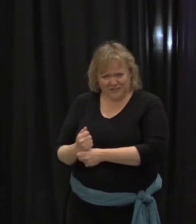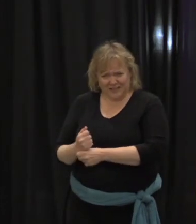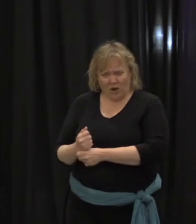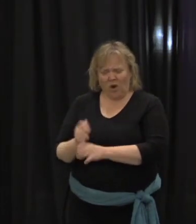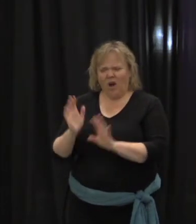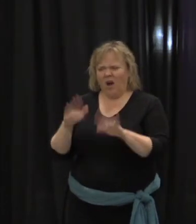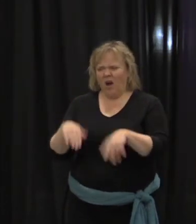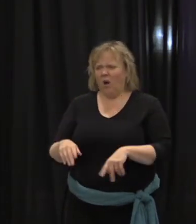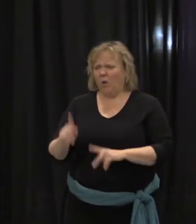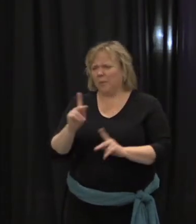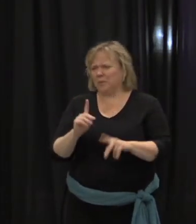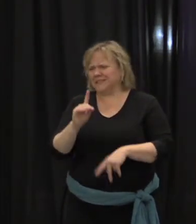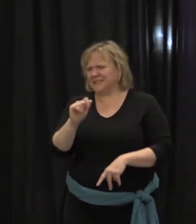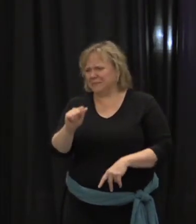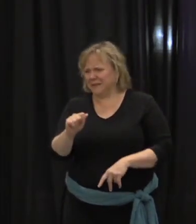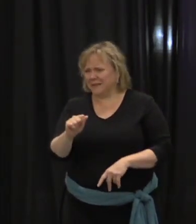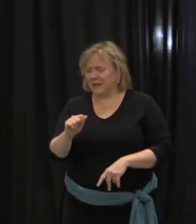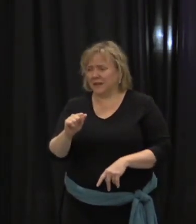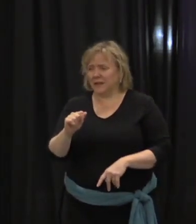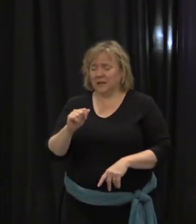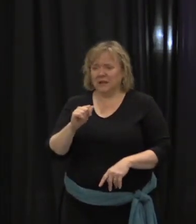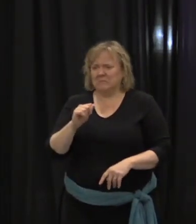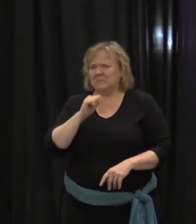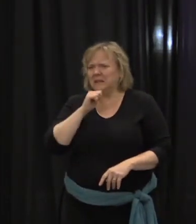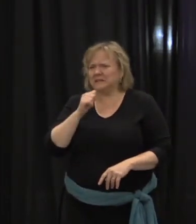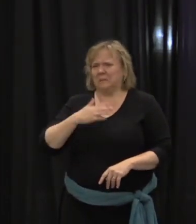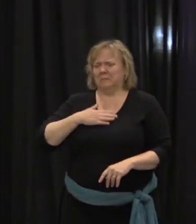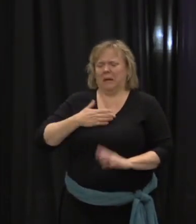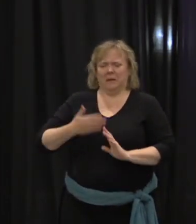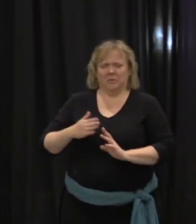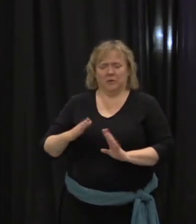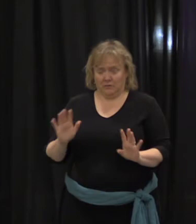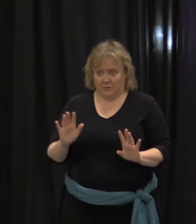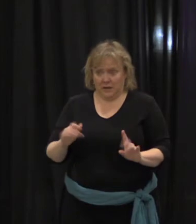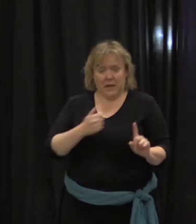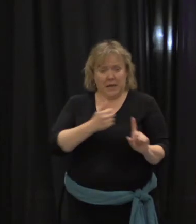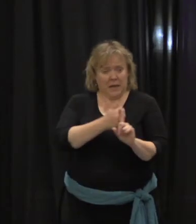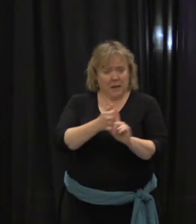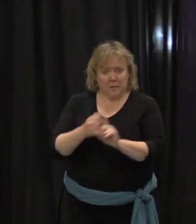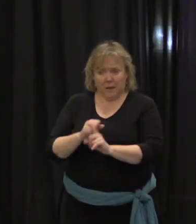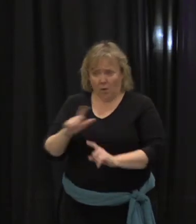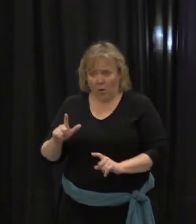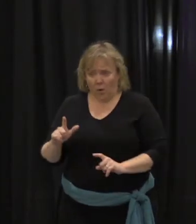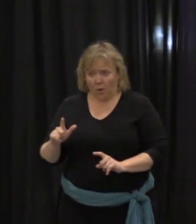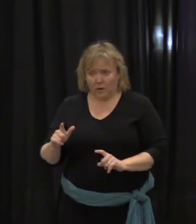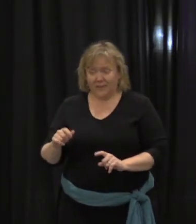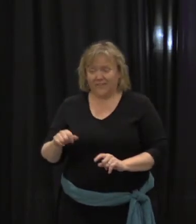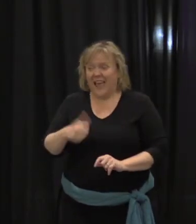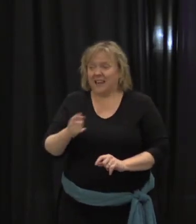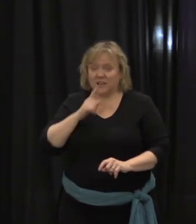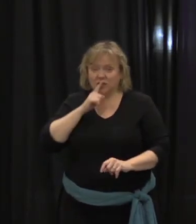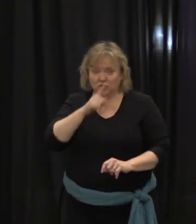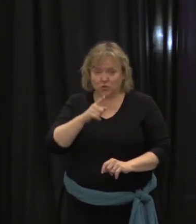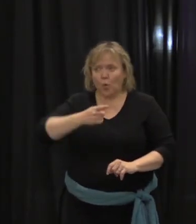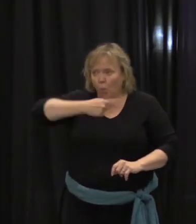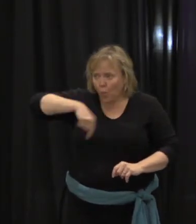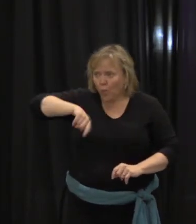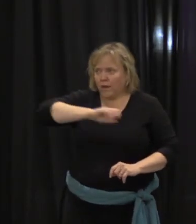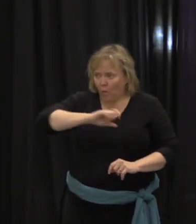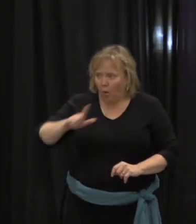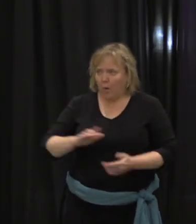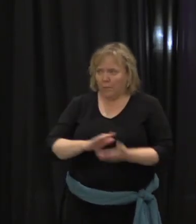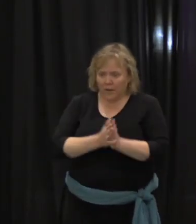impact all of us are over. Because if anything is true, it is that we are all aging, we are all living in